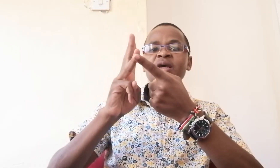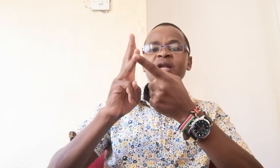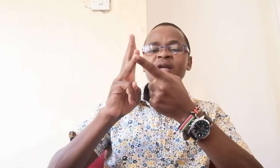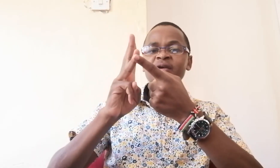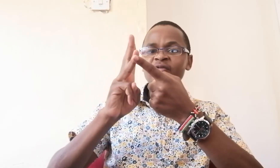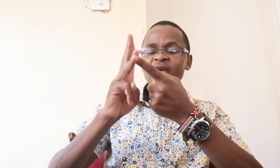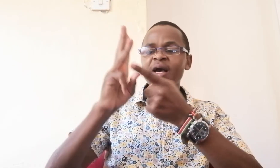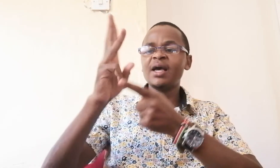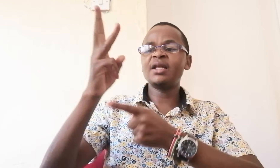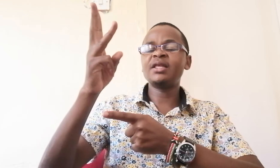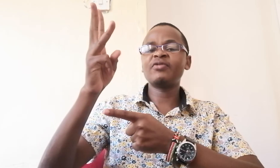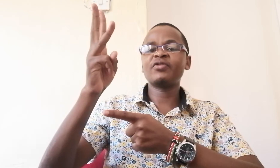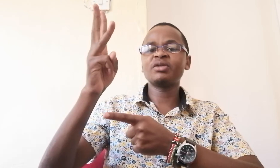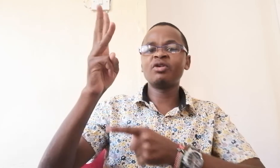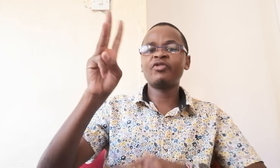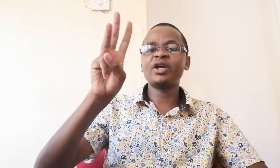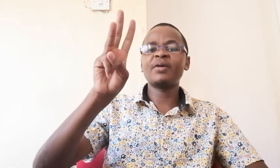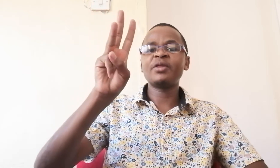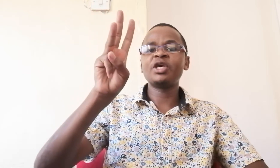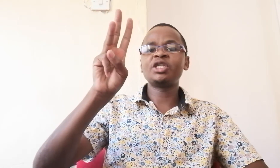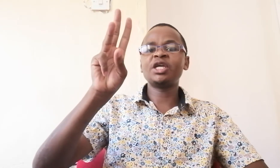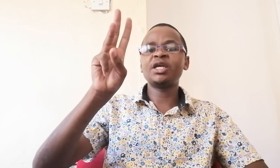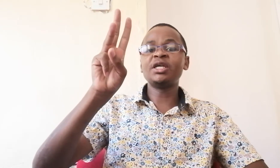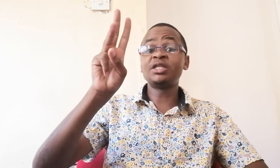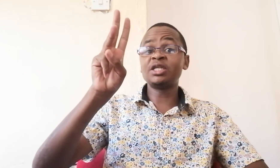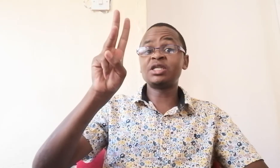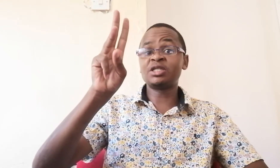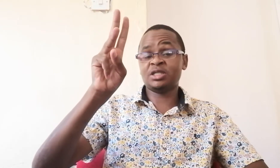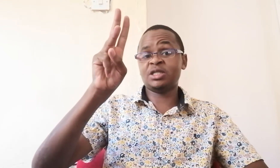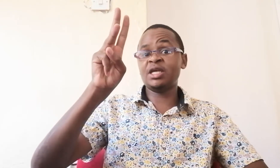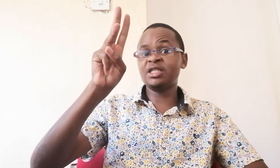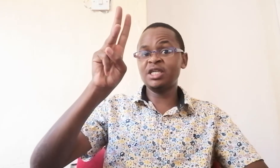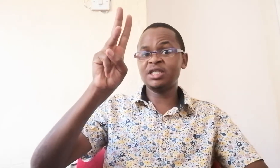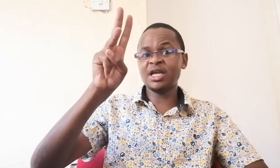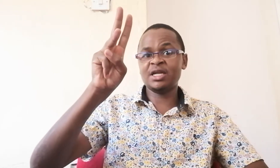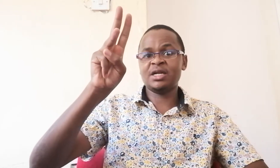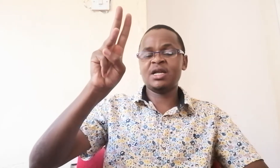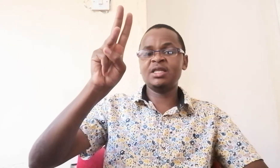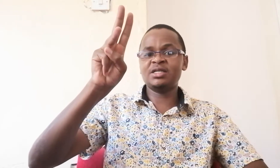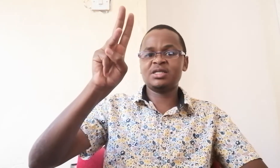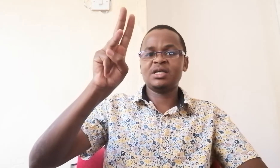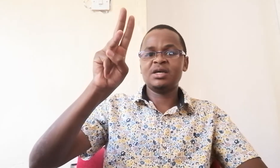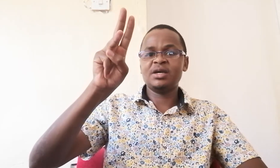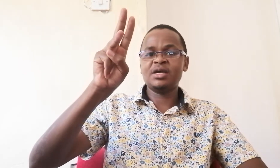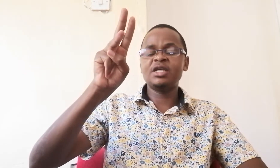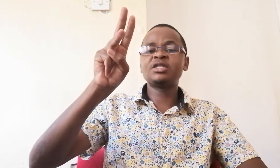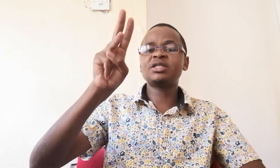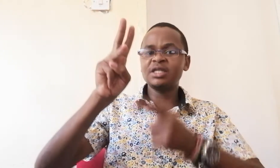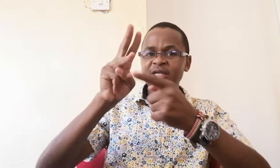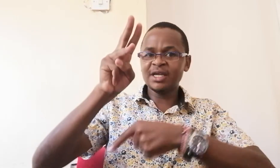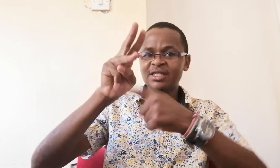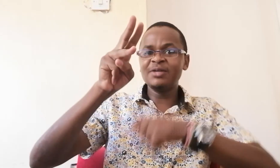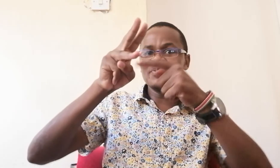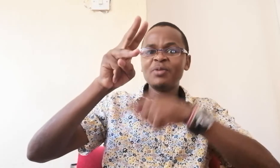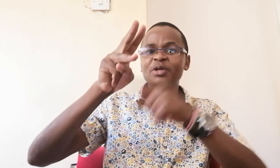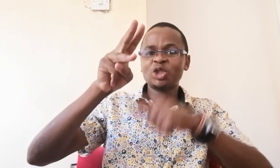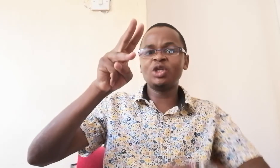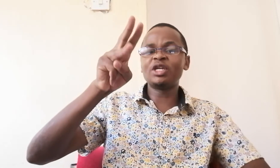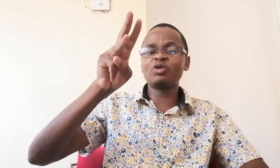the ring finger and the small finger. It's getting inside like this. It's getting in between the two